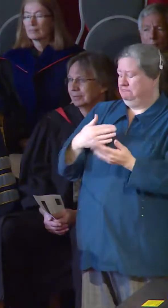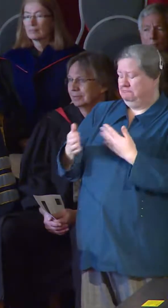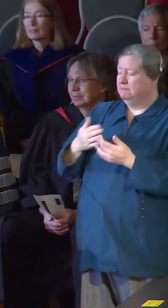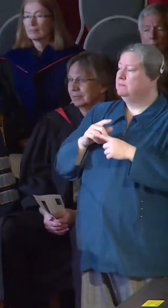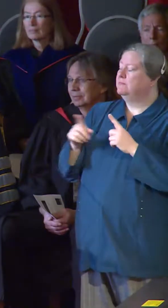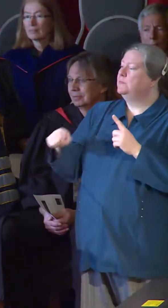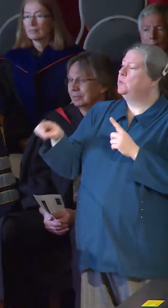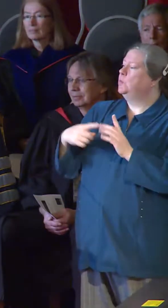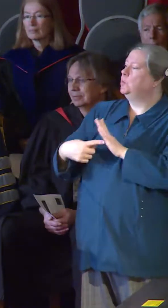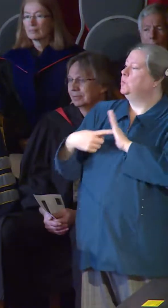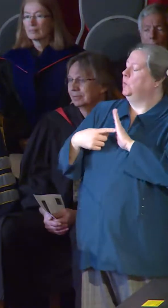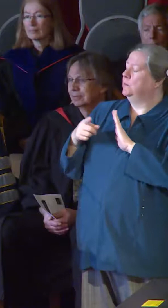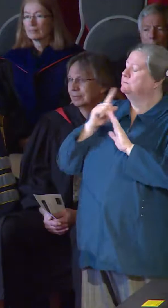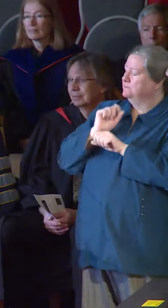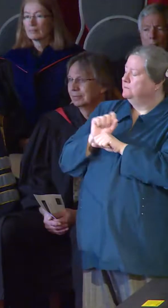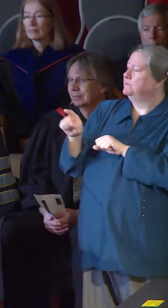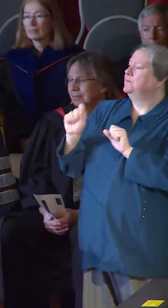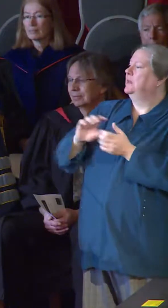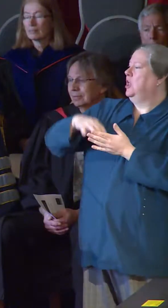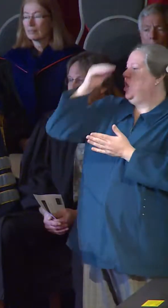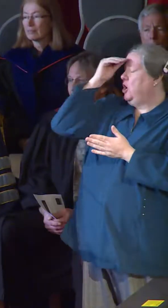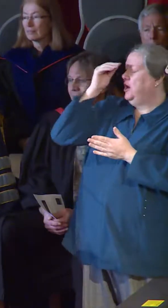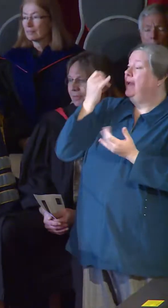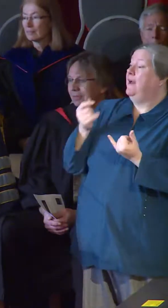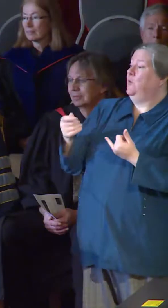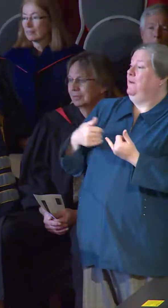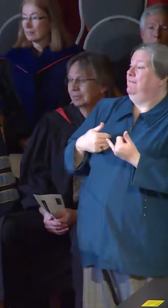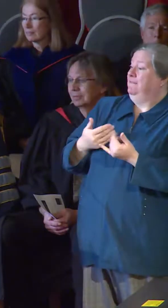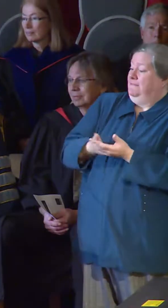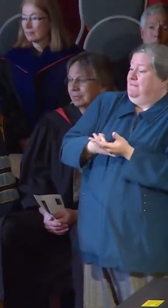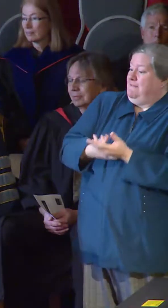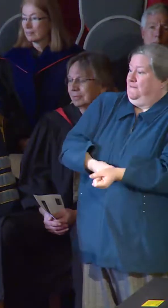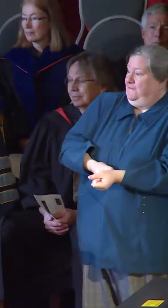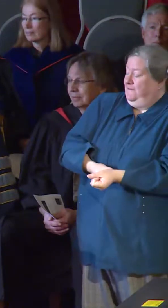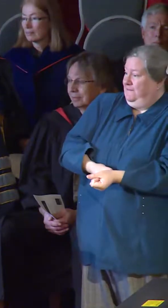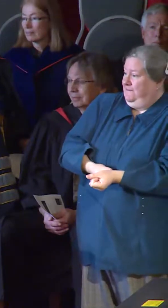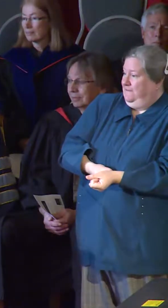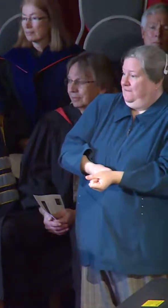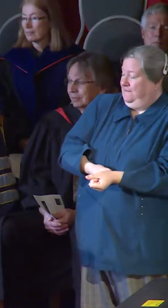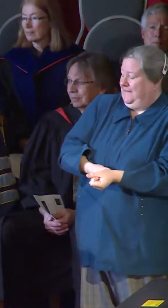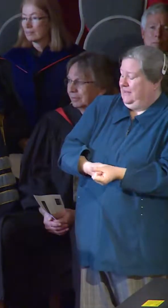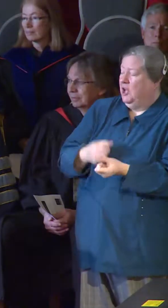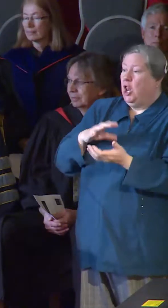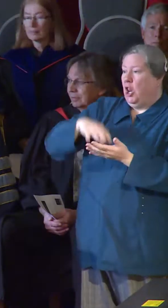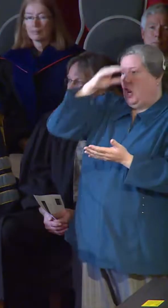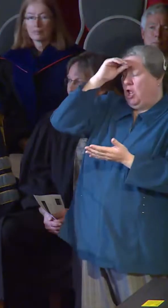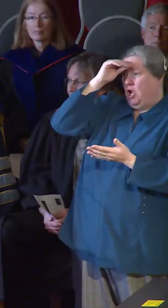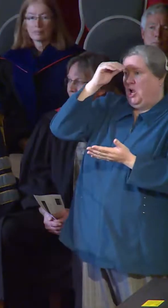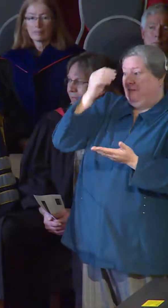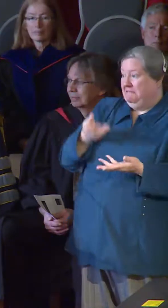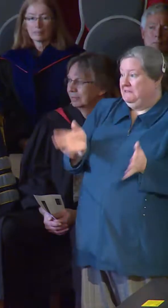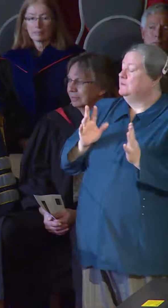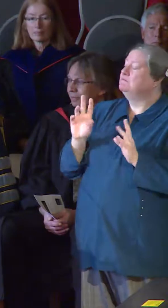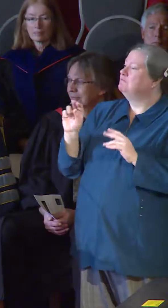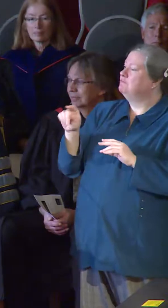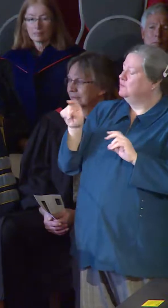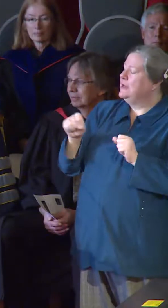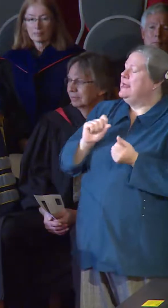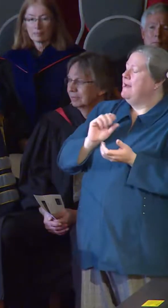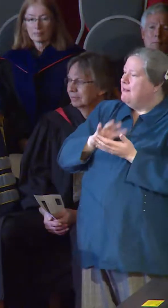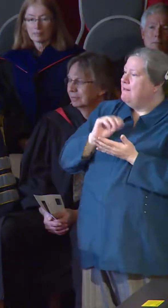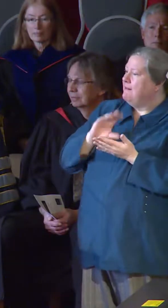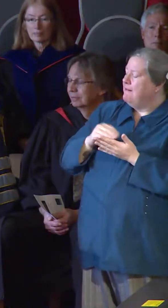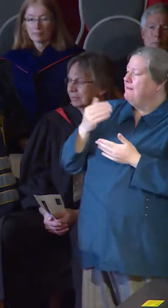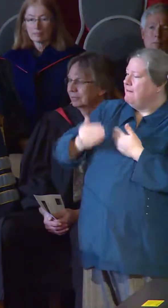can learn, and you have the confidence now that you can continue to learn. And so you can keep moving